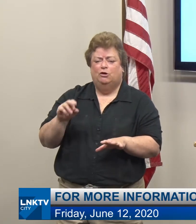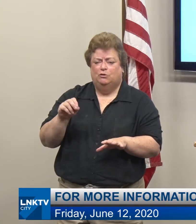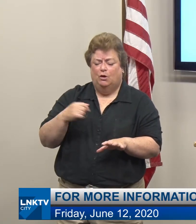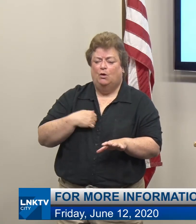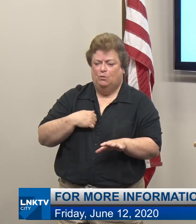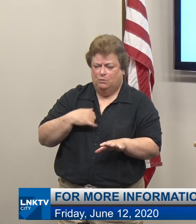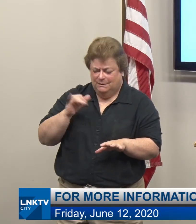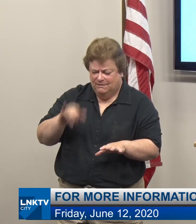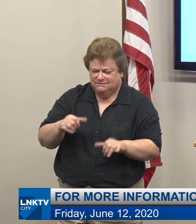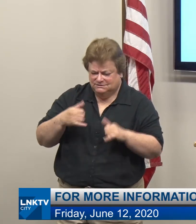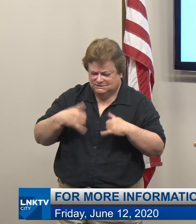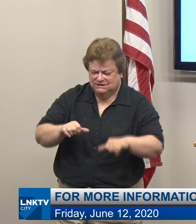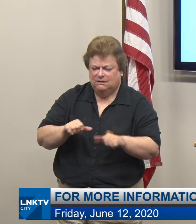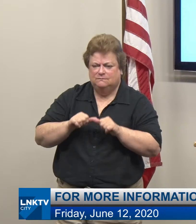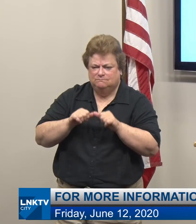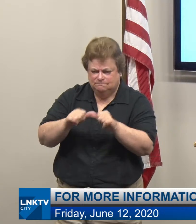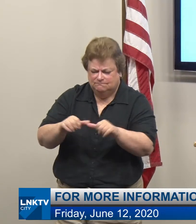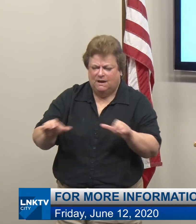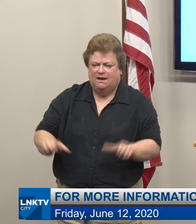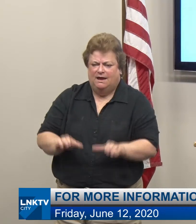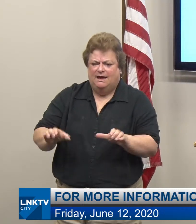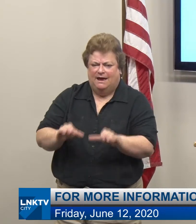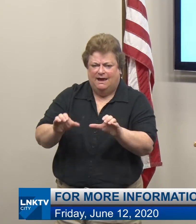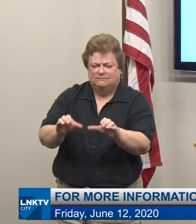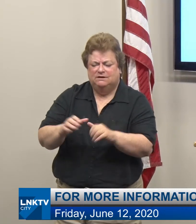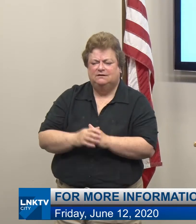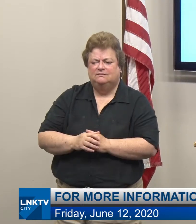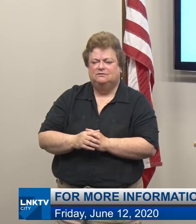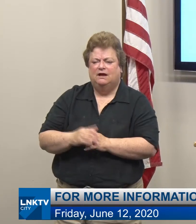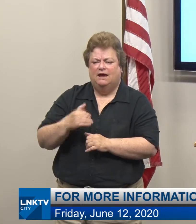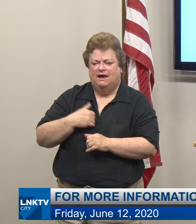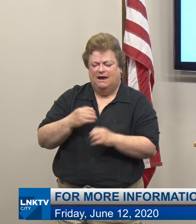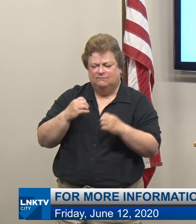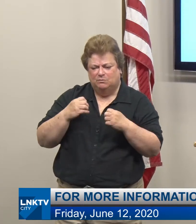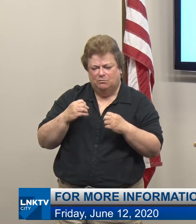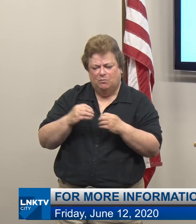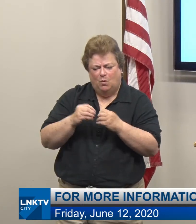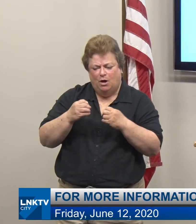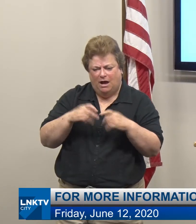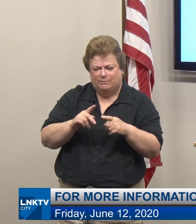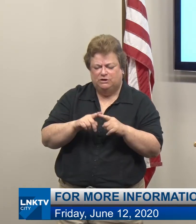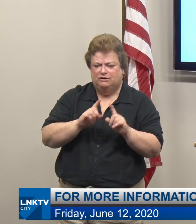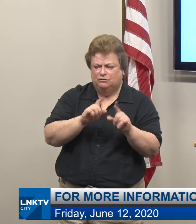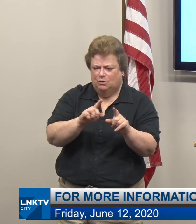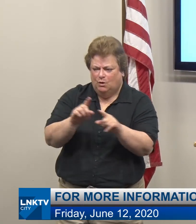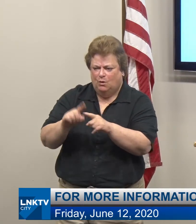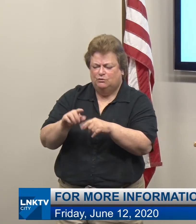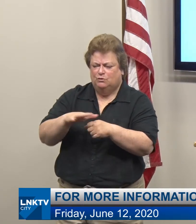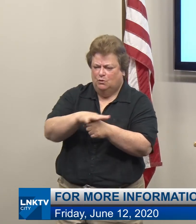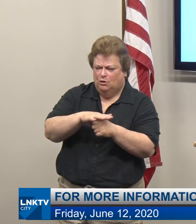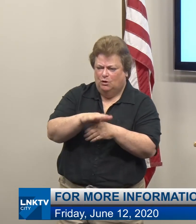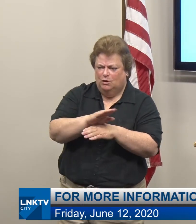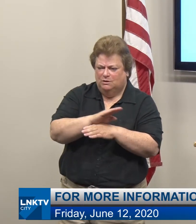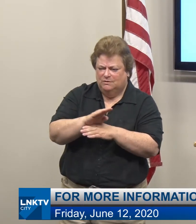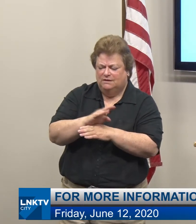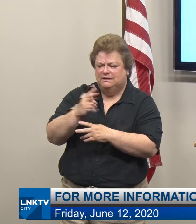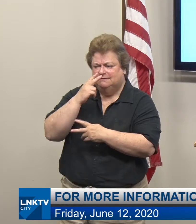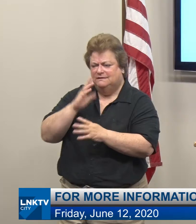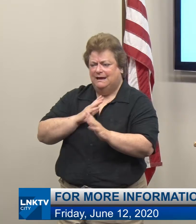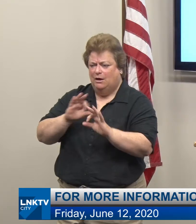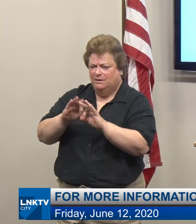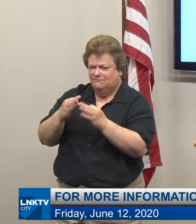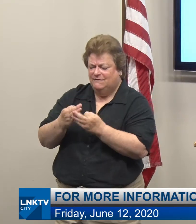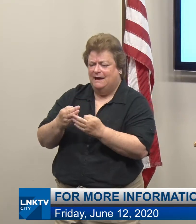more active in the community, to have more opportunities to patronize local businesses, and to see more of our family and